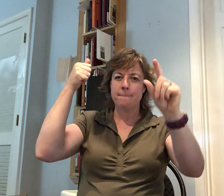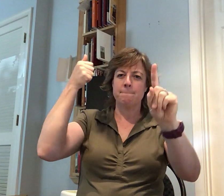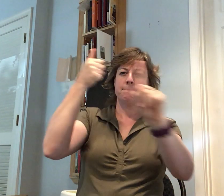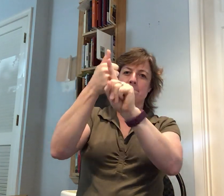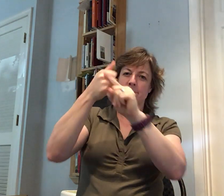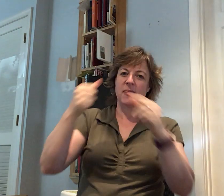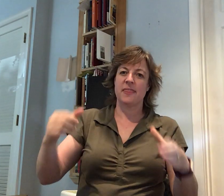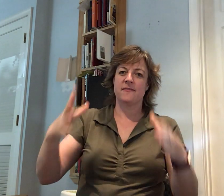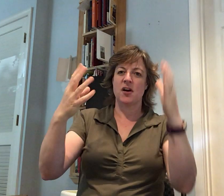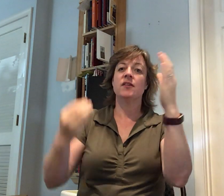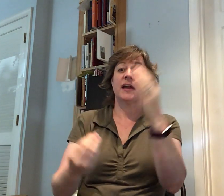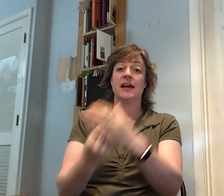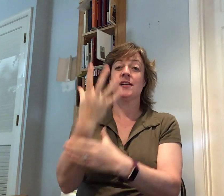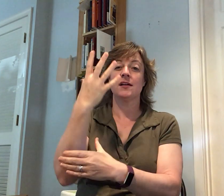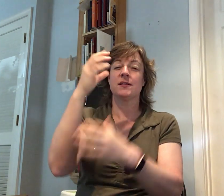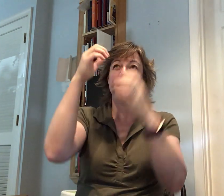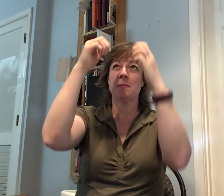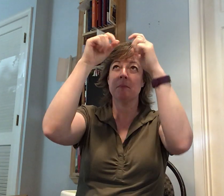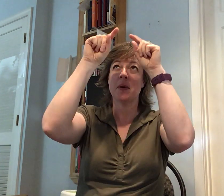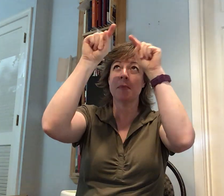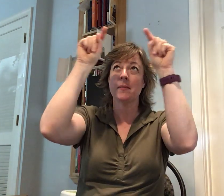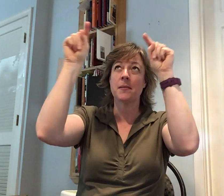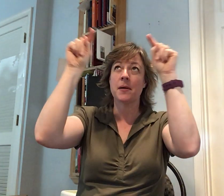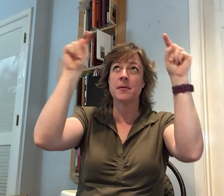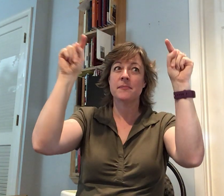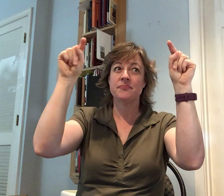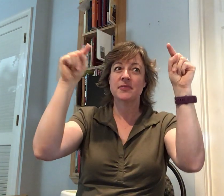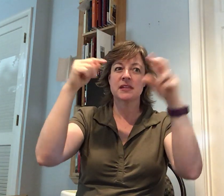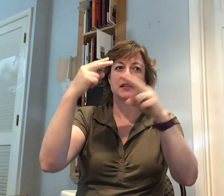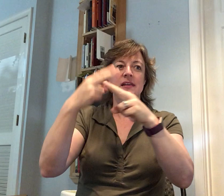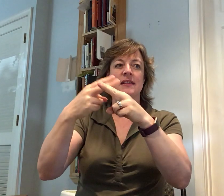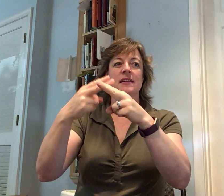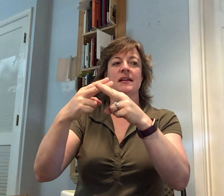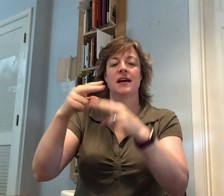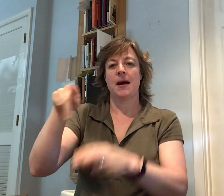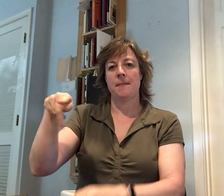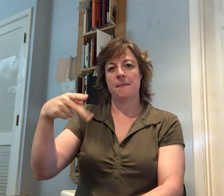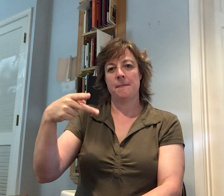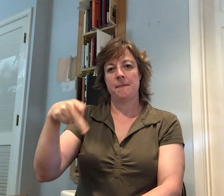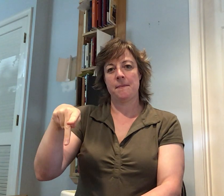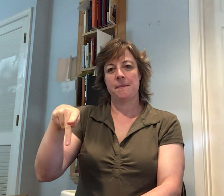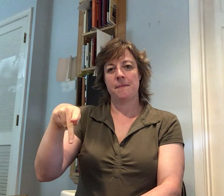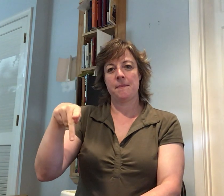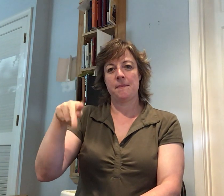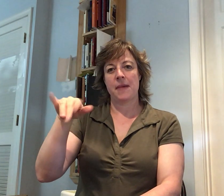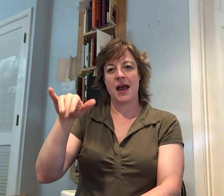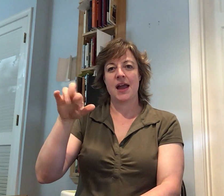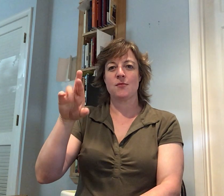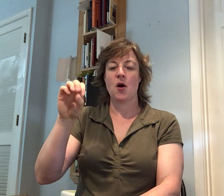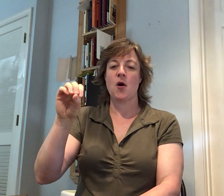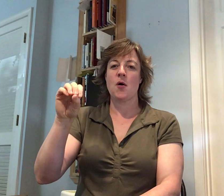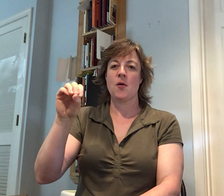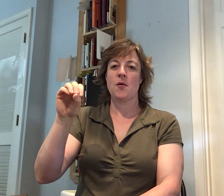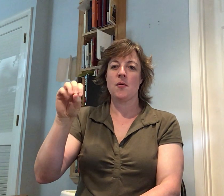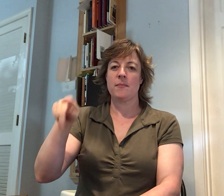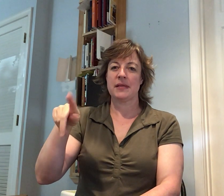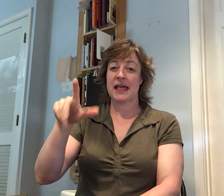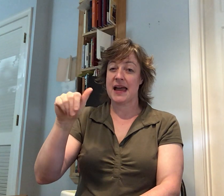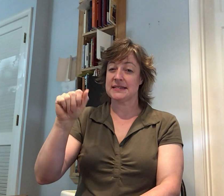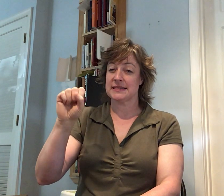eruption. This solid matter is called pyroclastic material. Pyroclastic material is classified